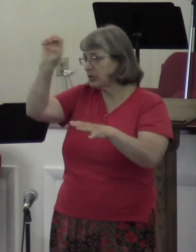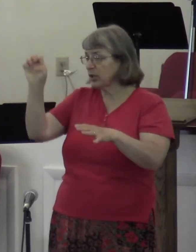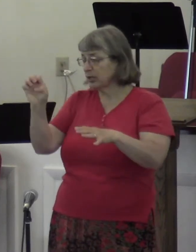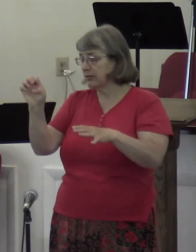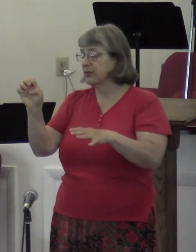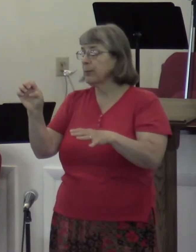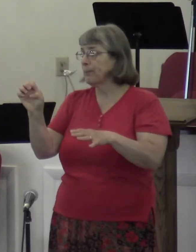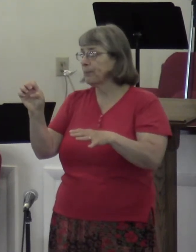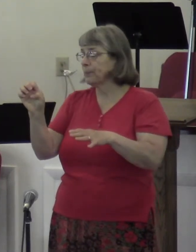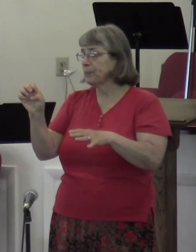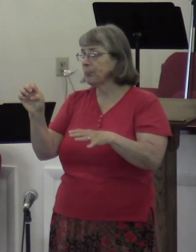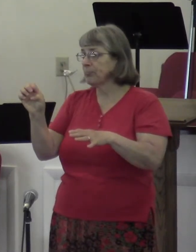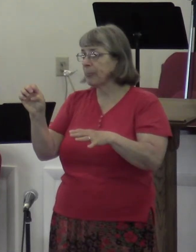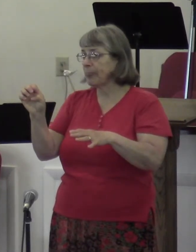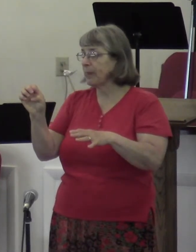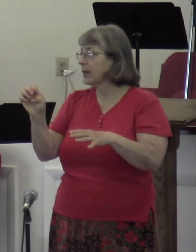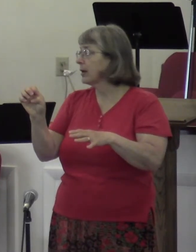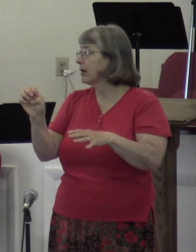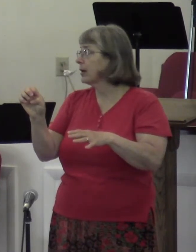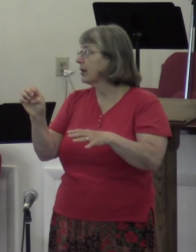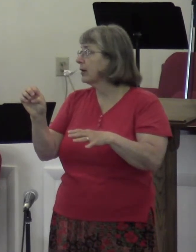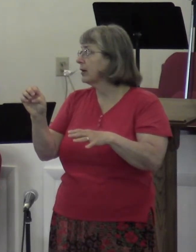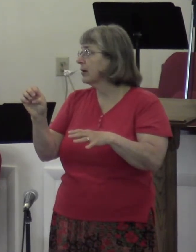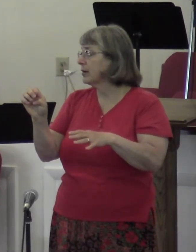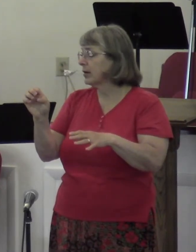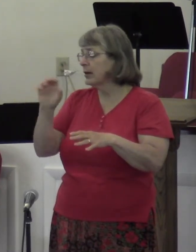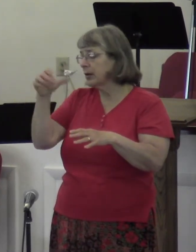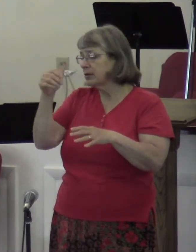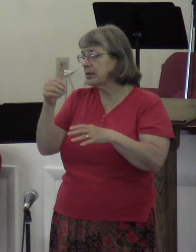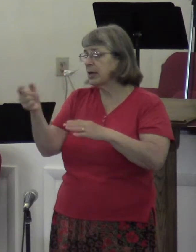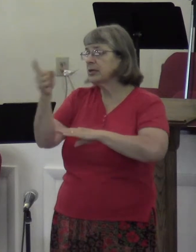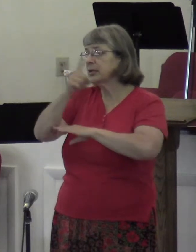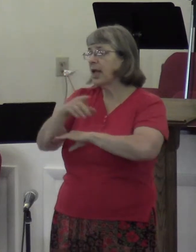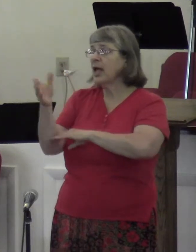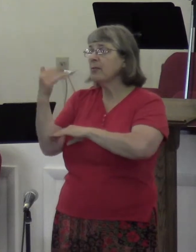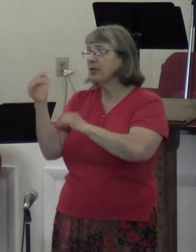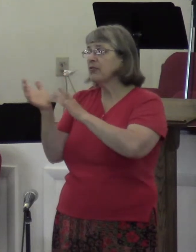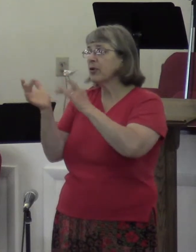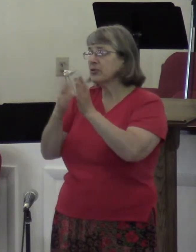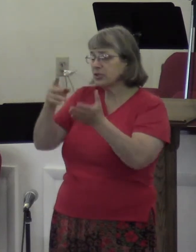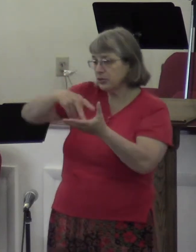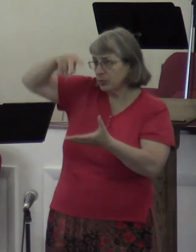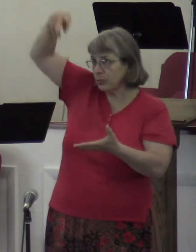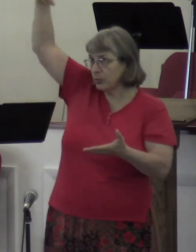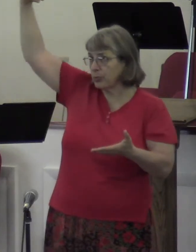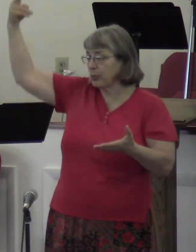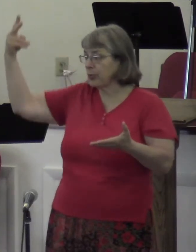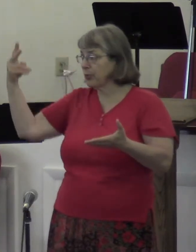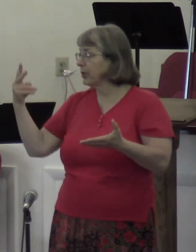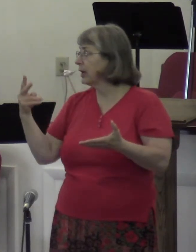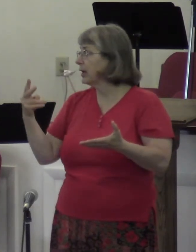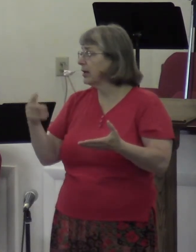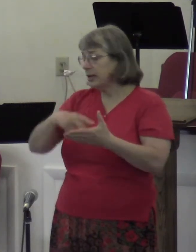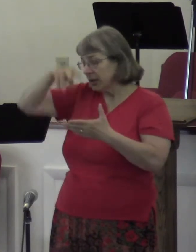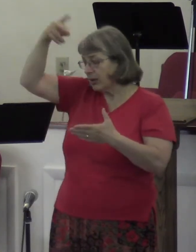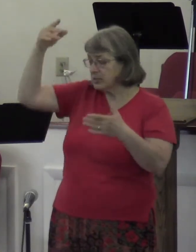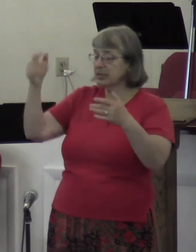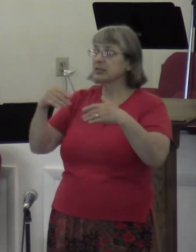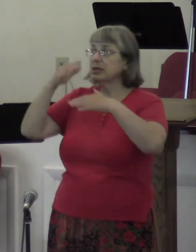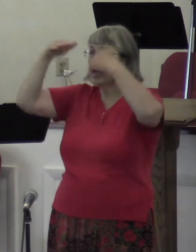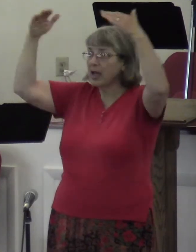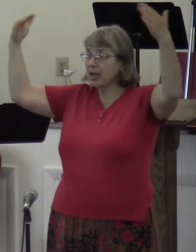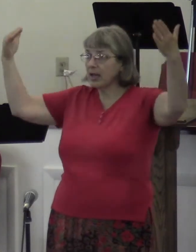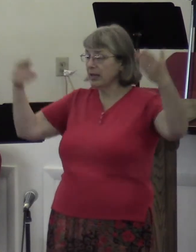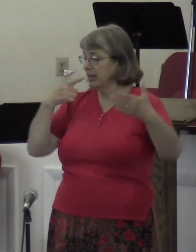And so, and just a couple of 10 days or so before, Jesus has ascended into heaven. And as he ascends into heaven,